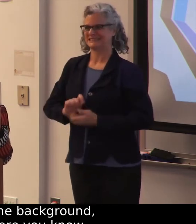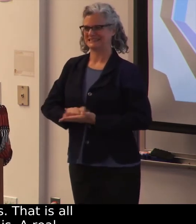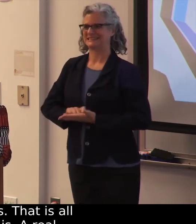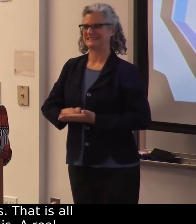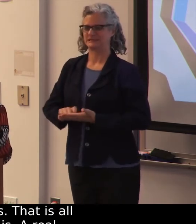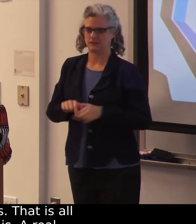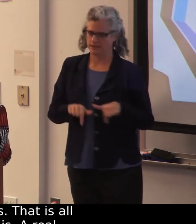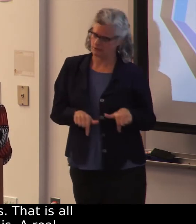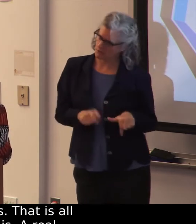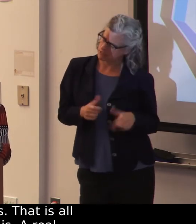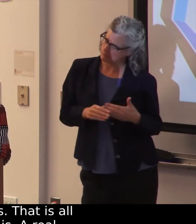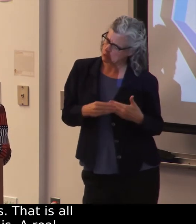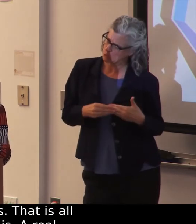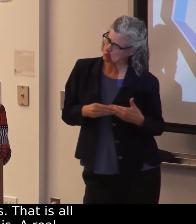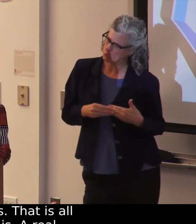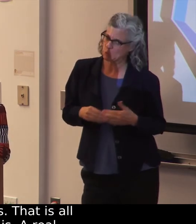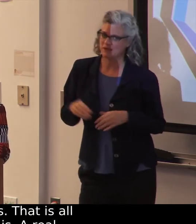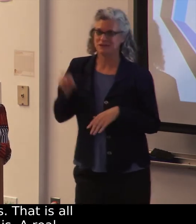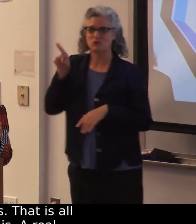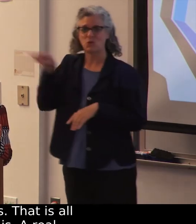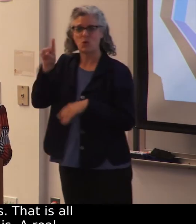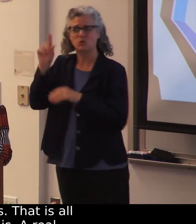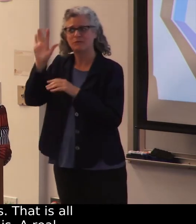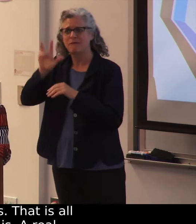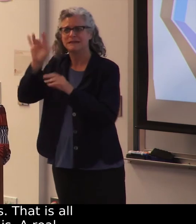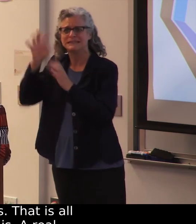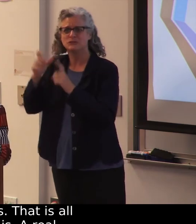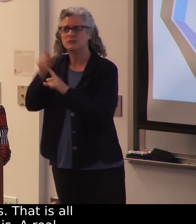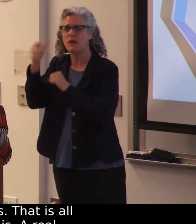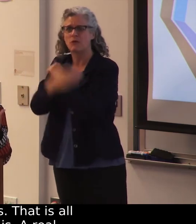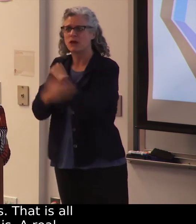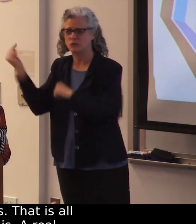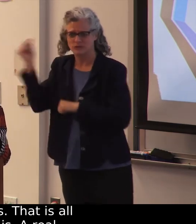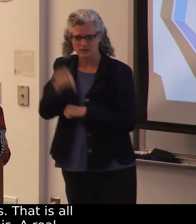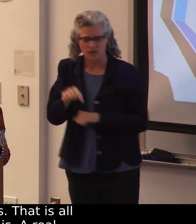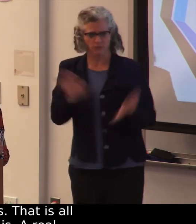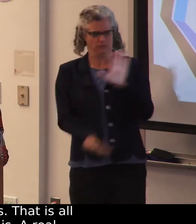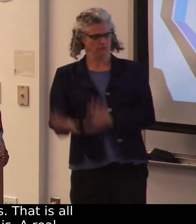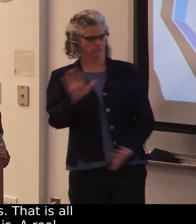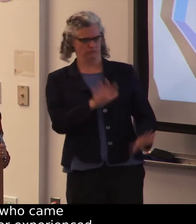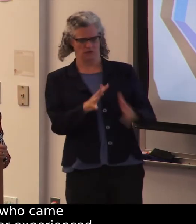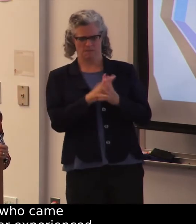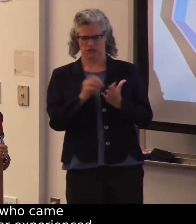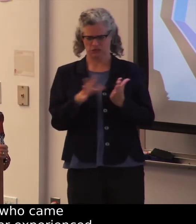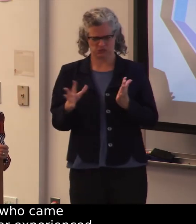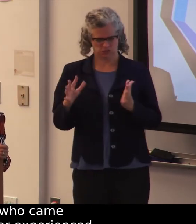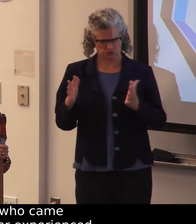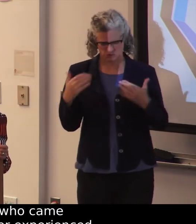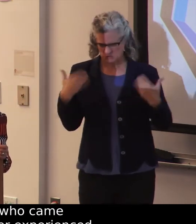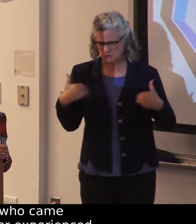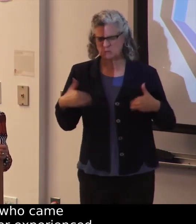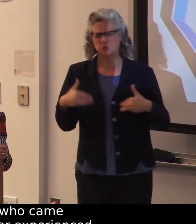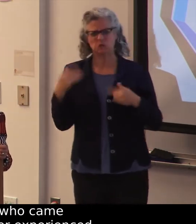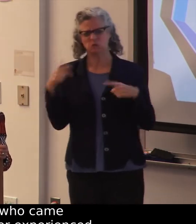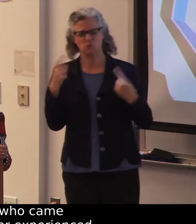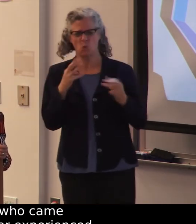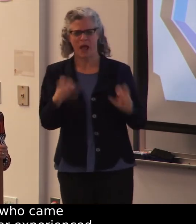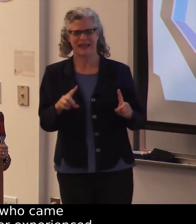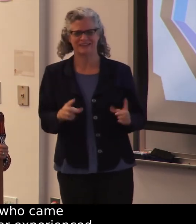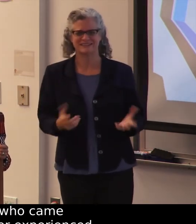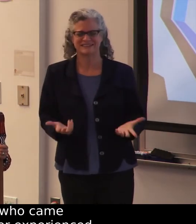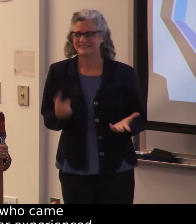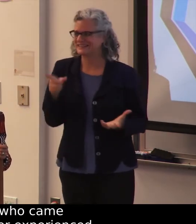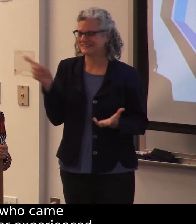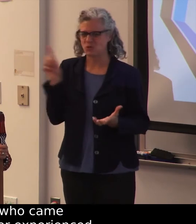have a real, real mess. That's all that it is, a real mess. Lots of hopes. But those people who came in have never